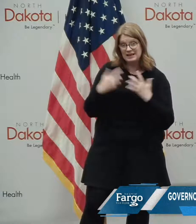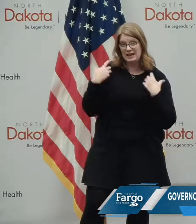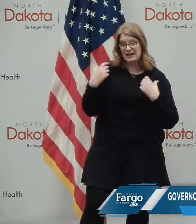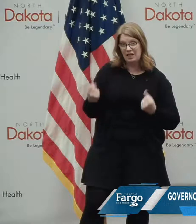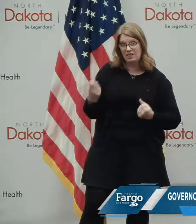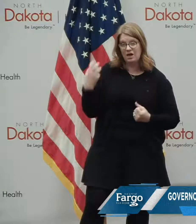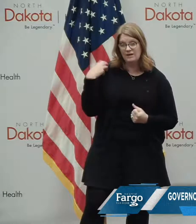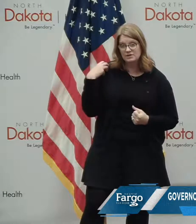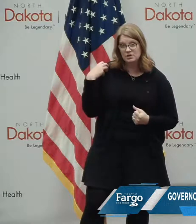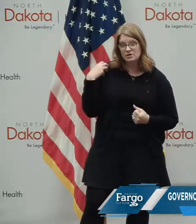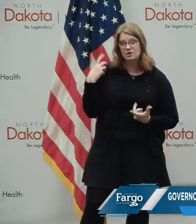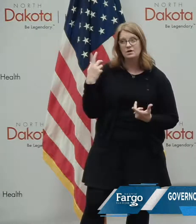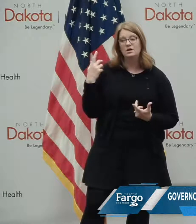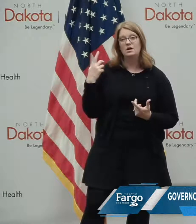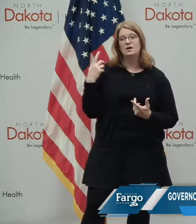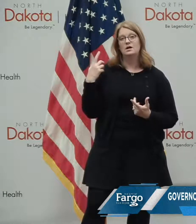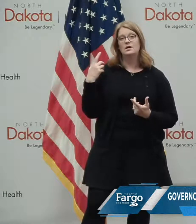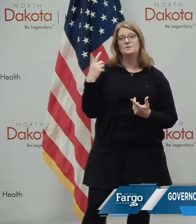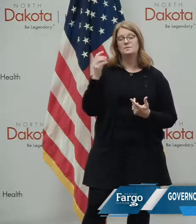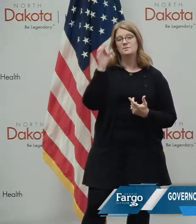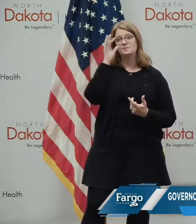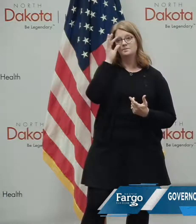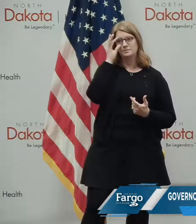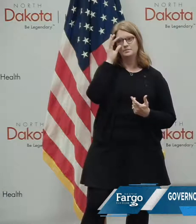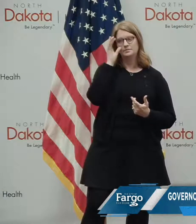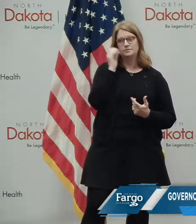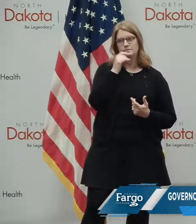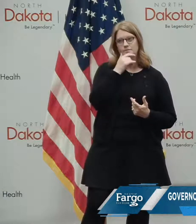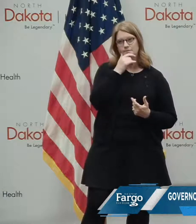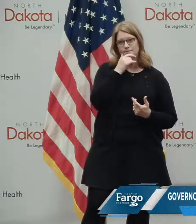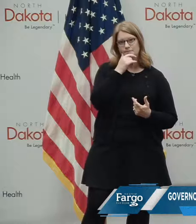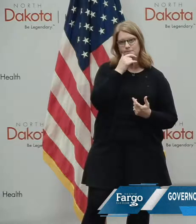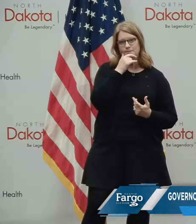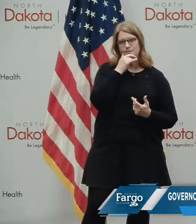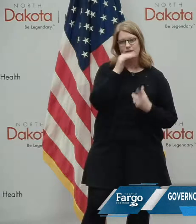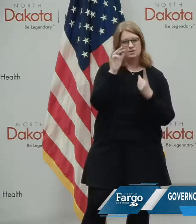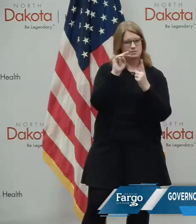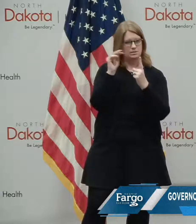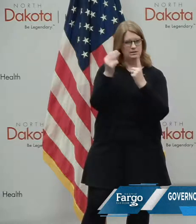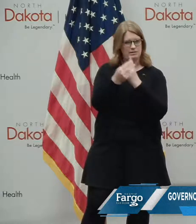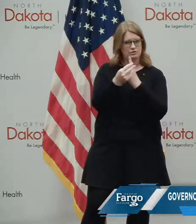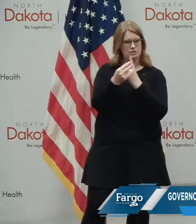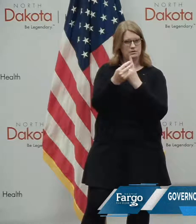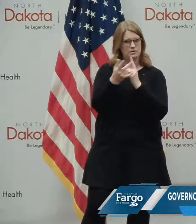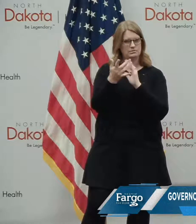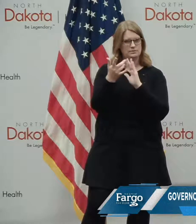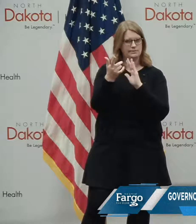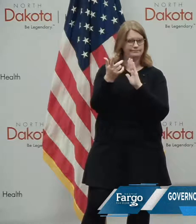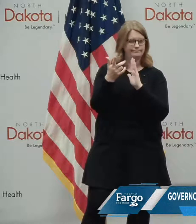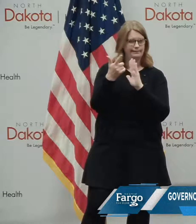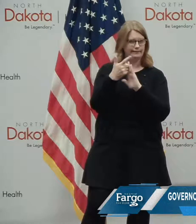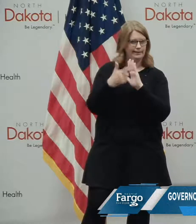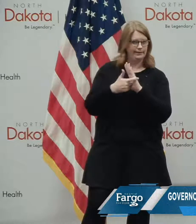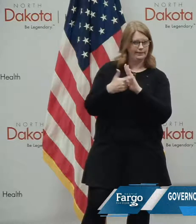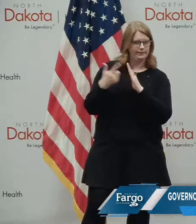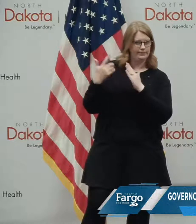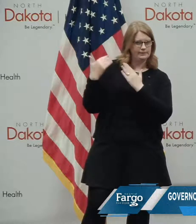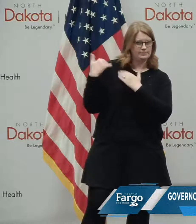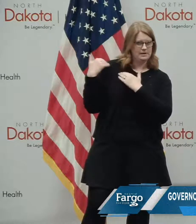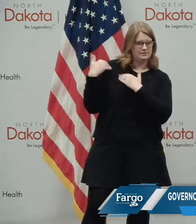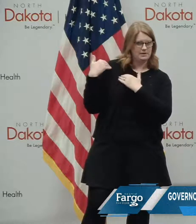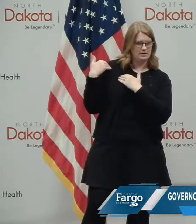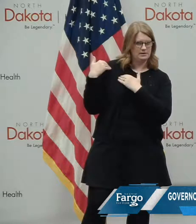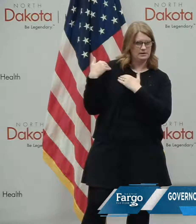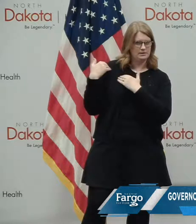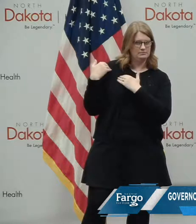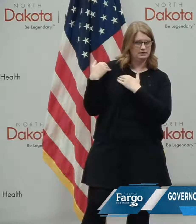a perception that there is some legal liability for people in that position based on what